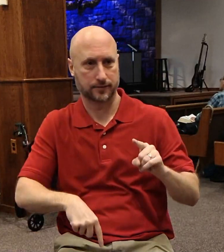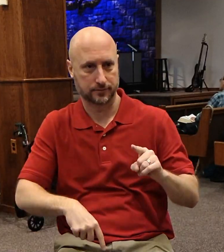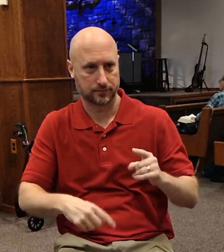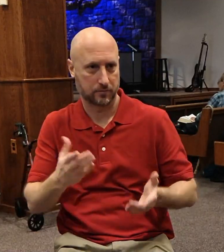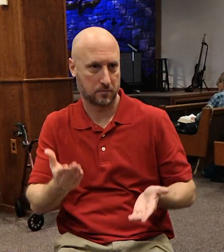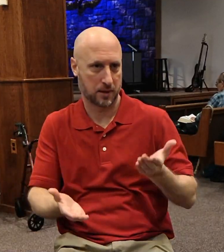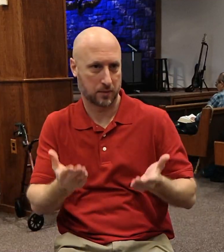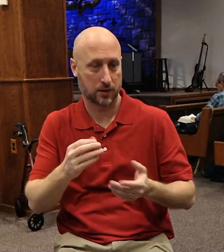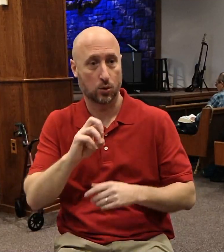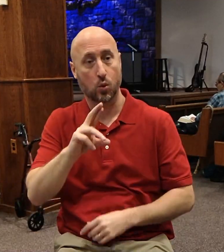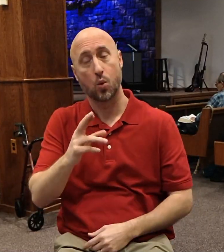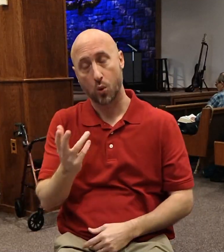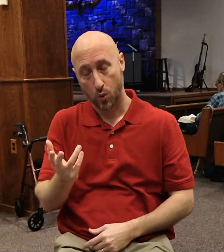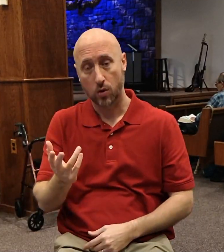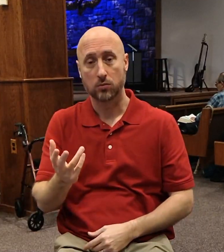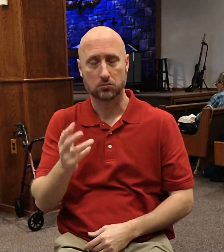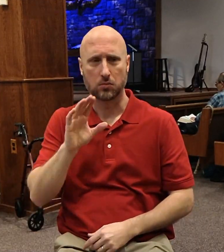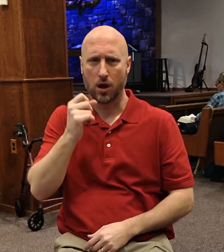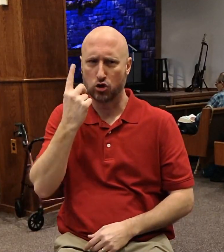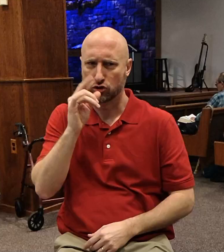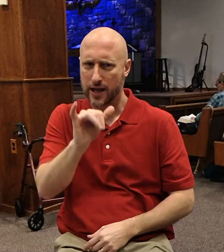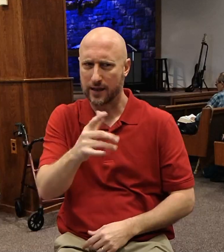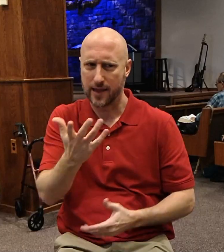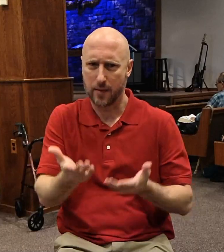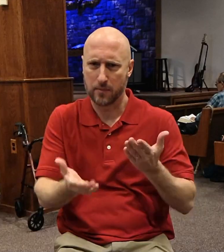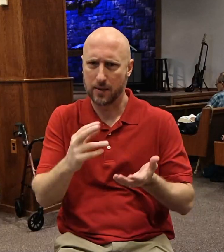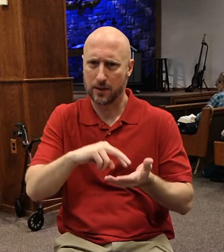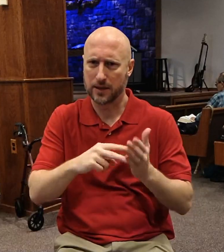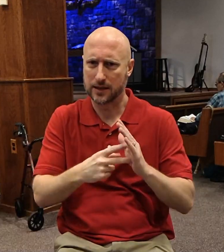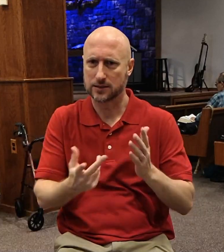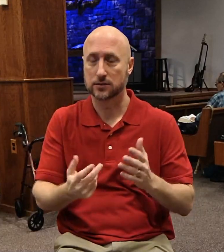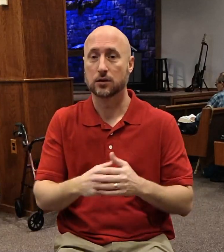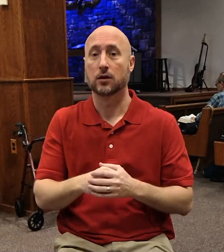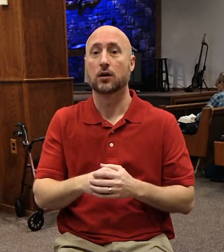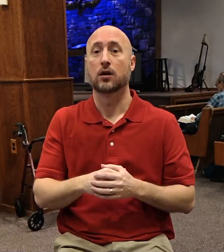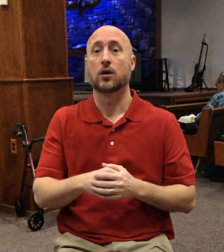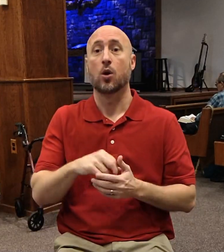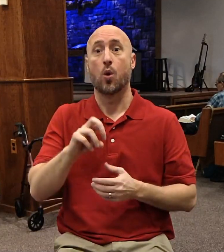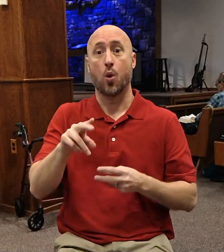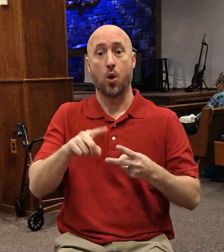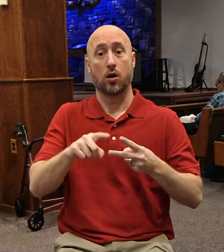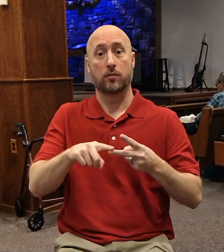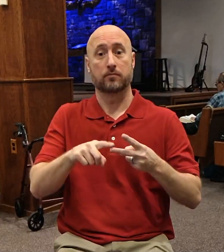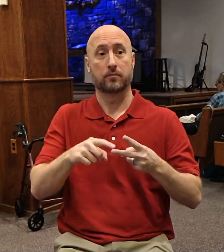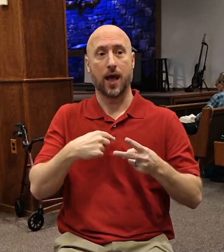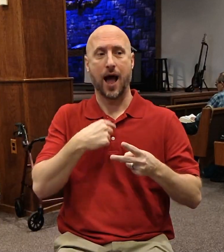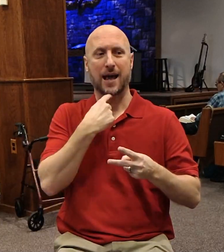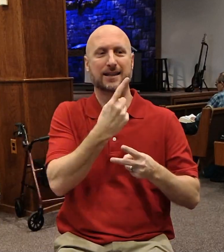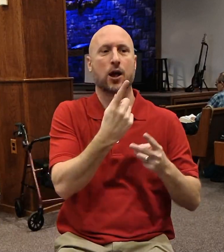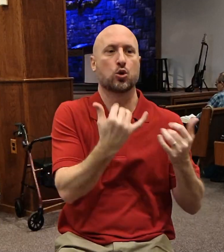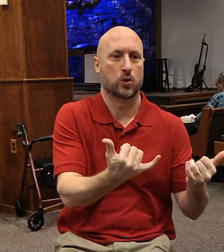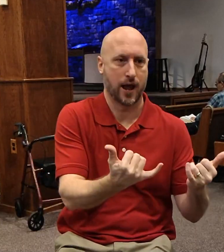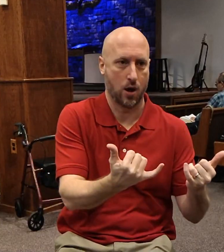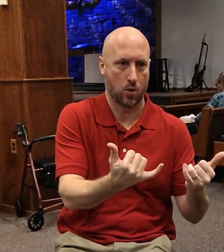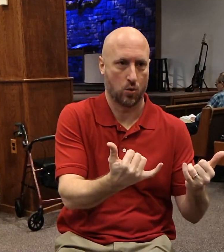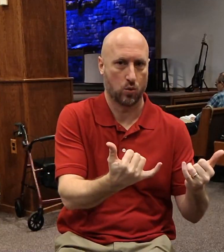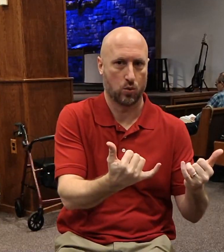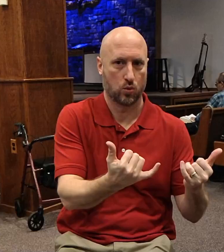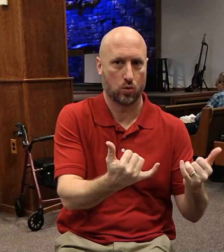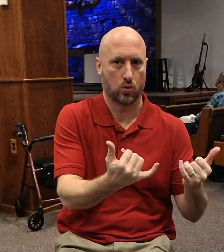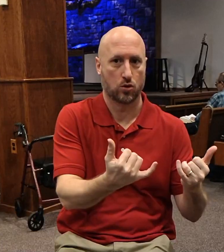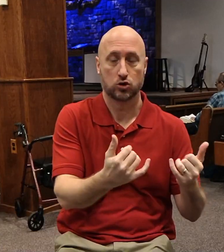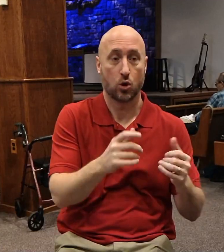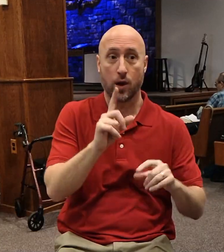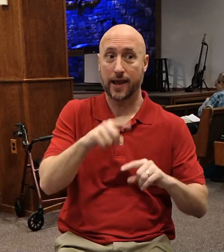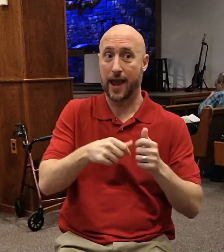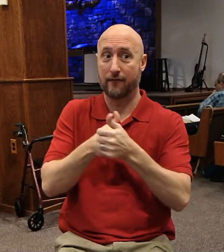Or is it, I say unto you now? And then